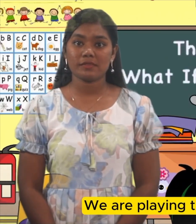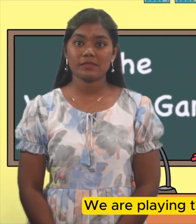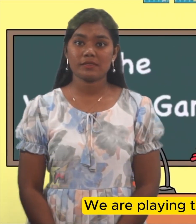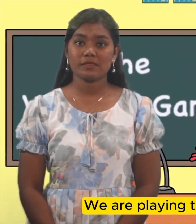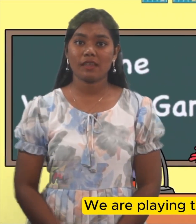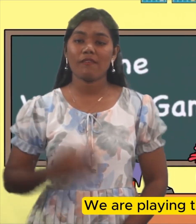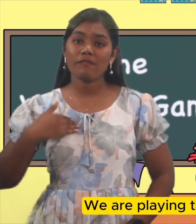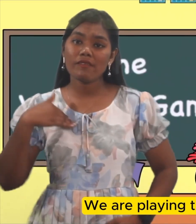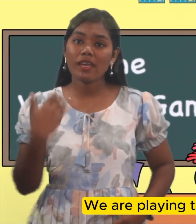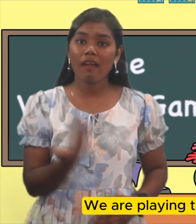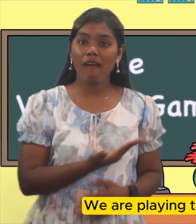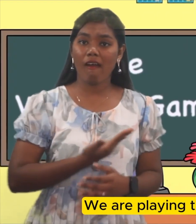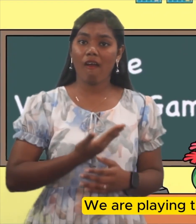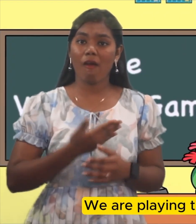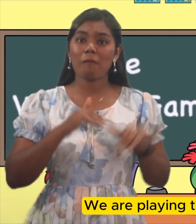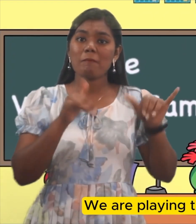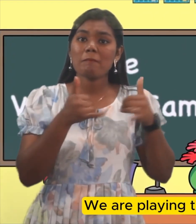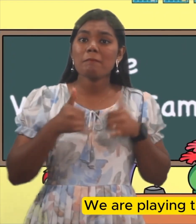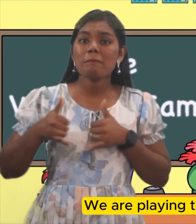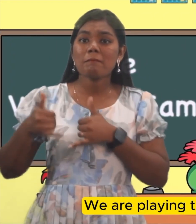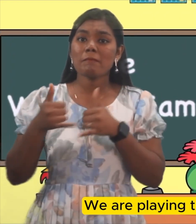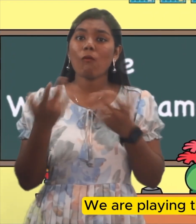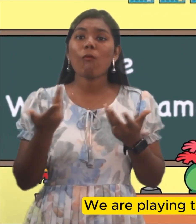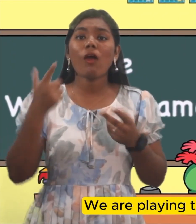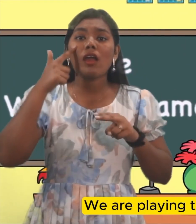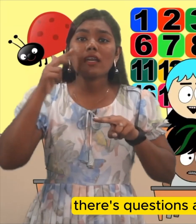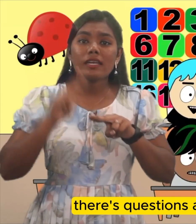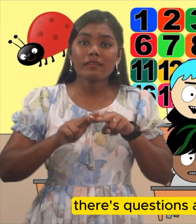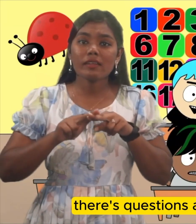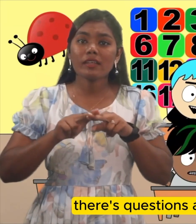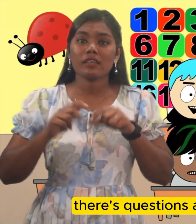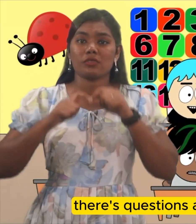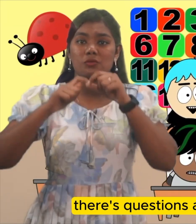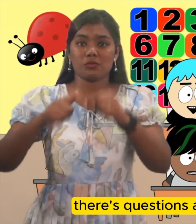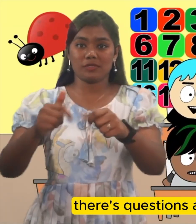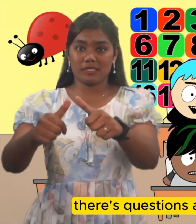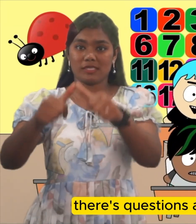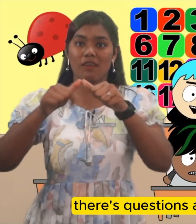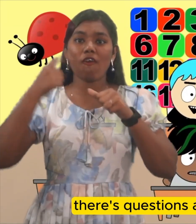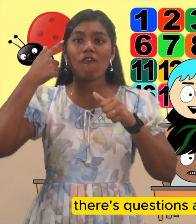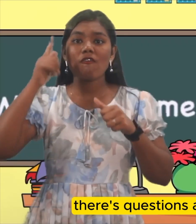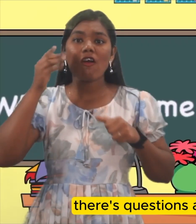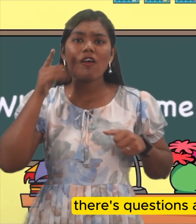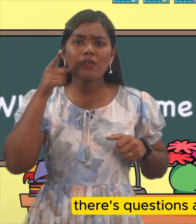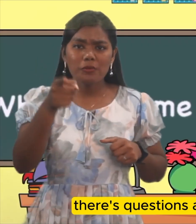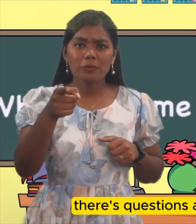We are playing the what if game. There's questions and answers for you.